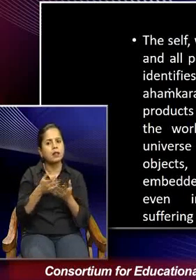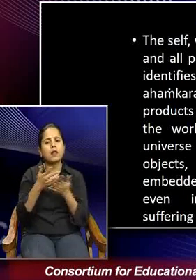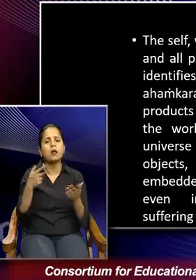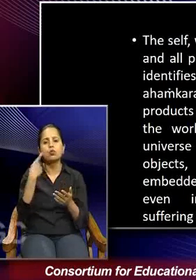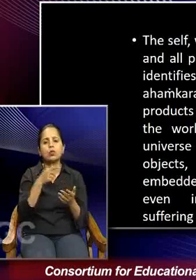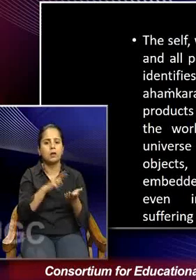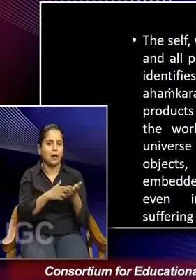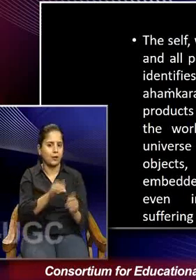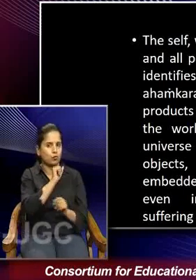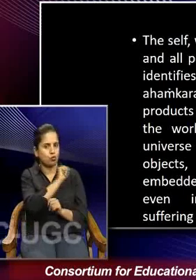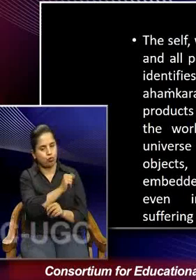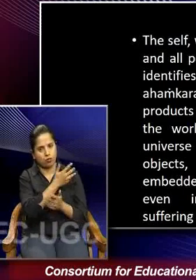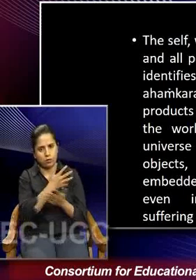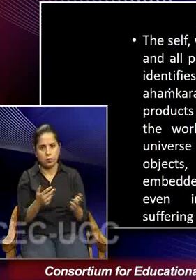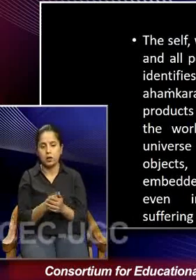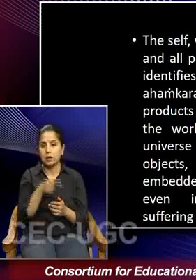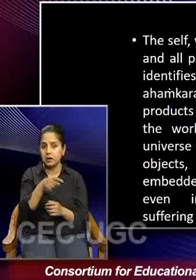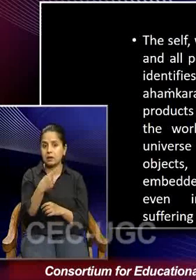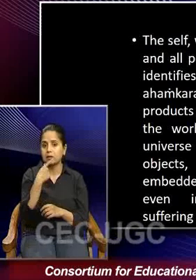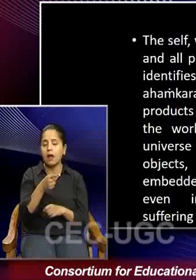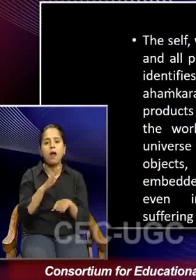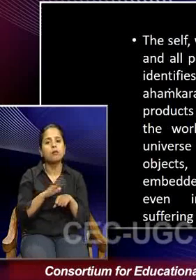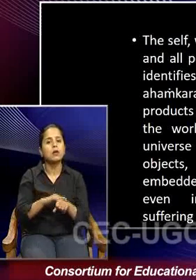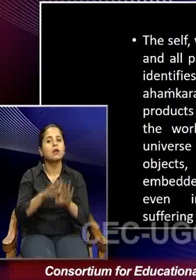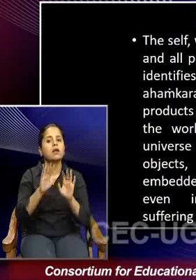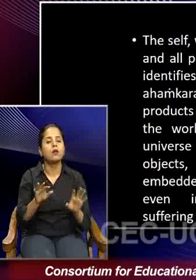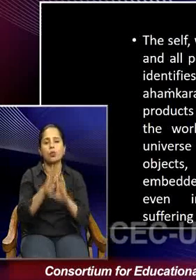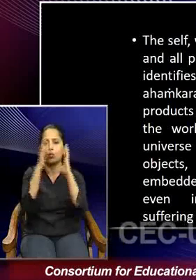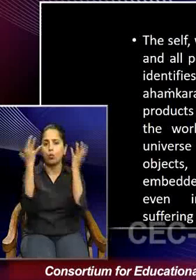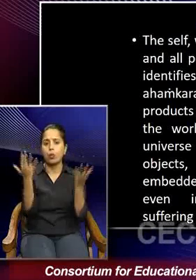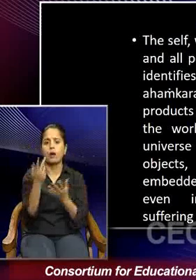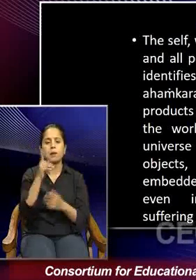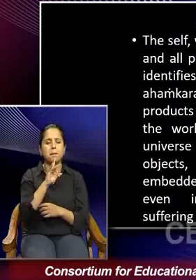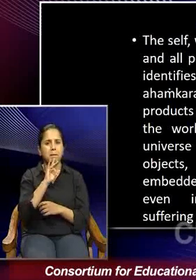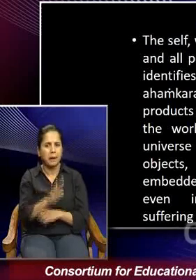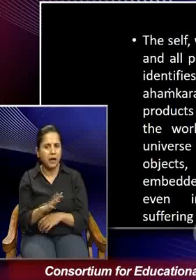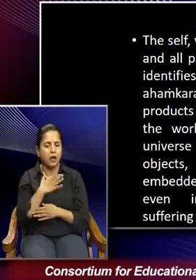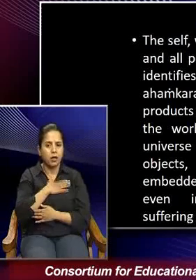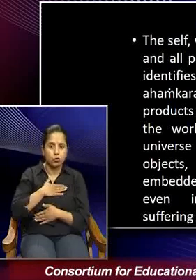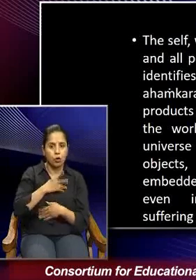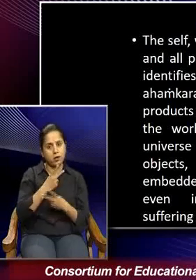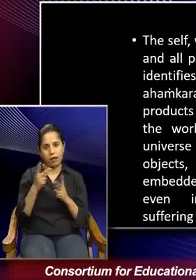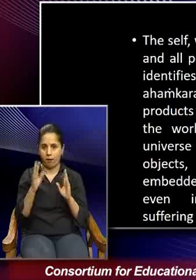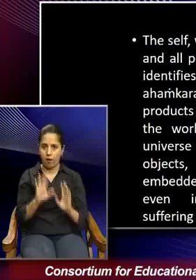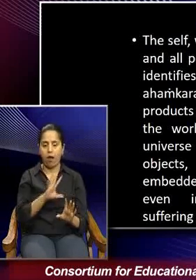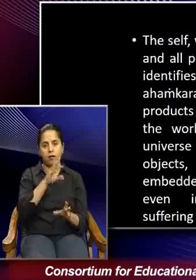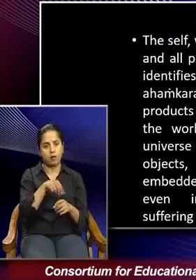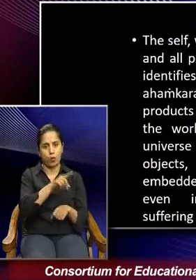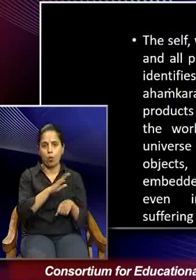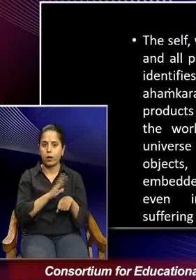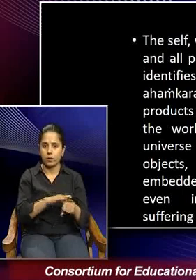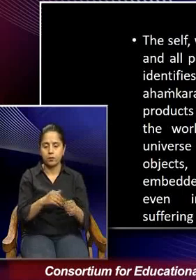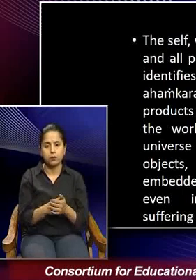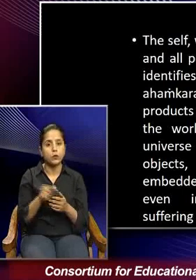Prakriti. Thus, it experiences the worldly pains and pleasures.